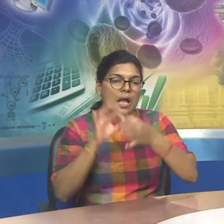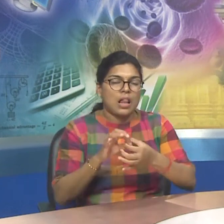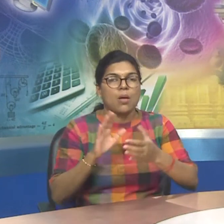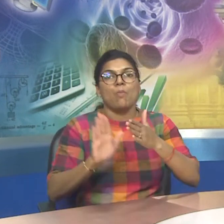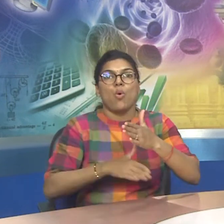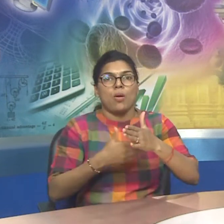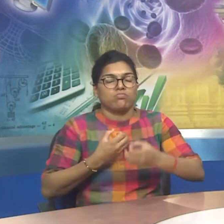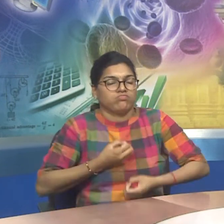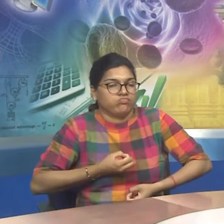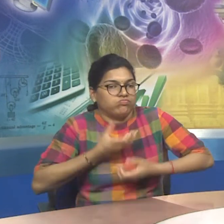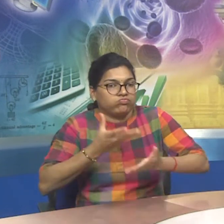This is the